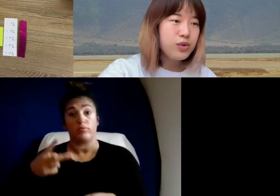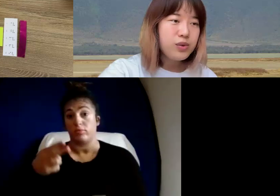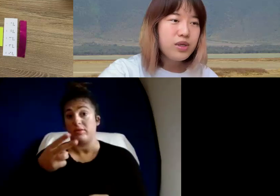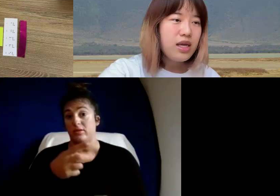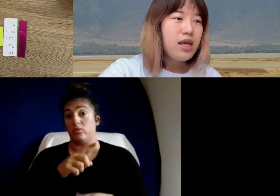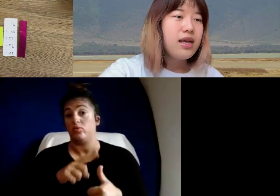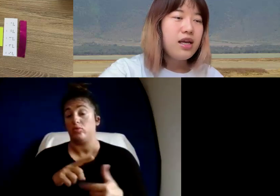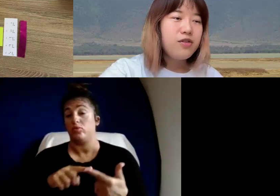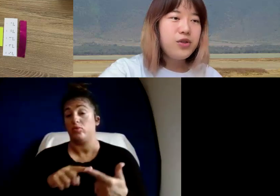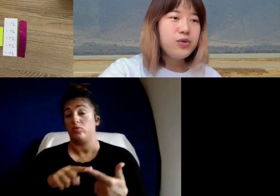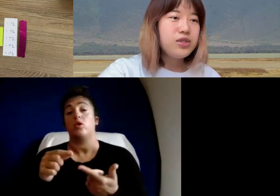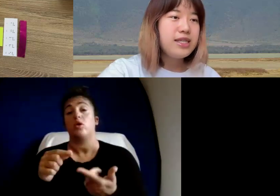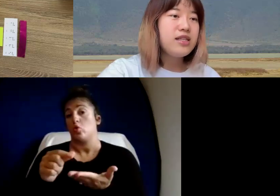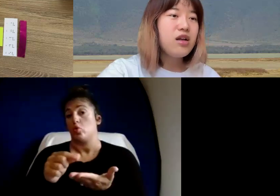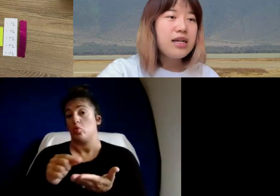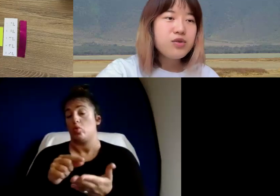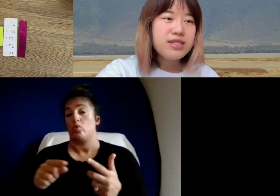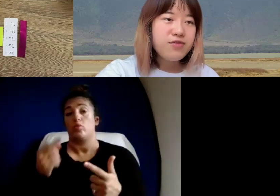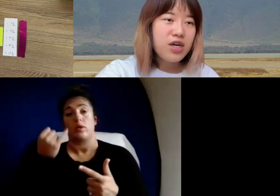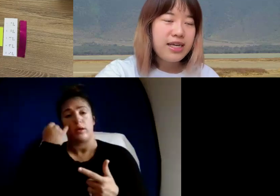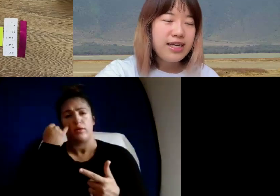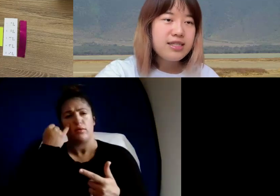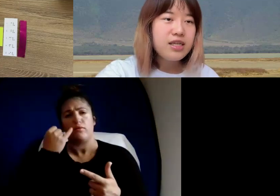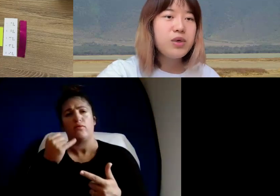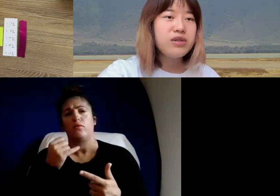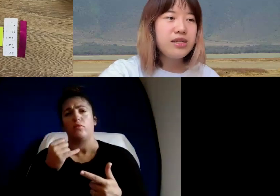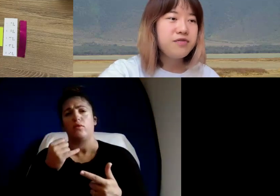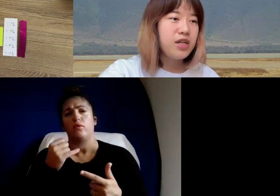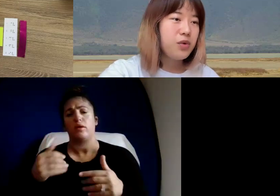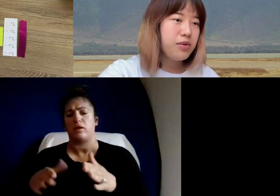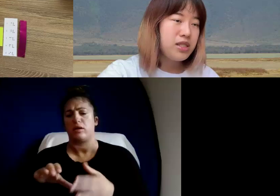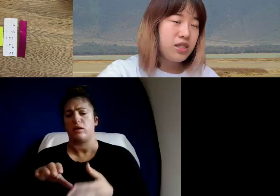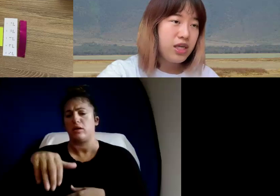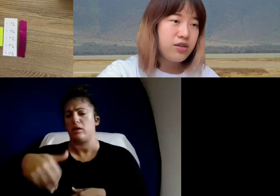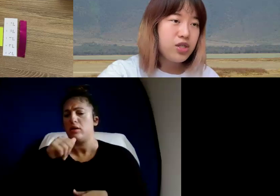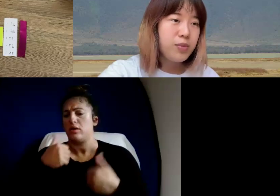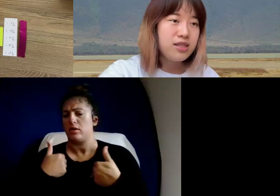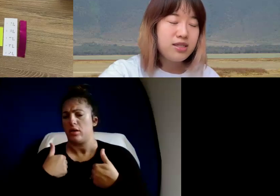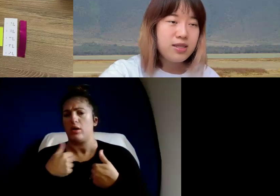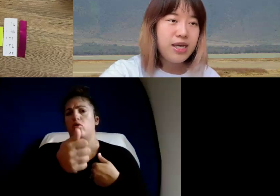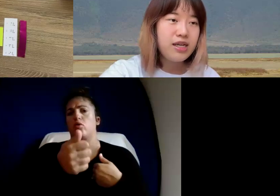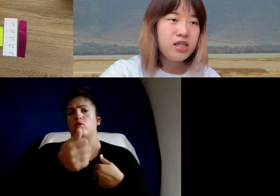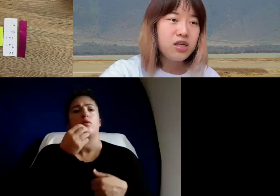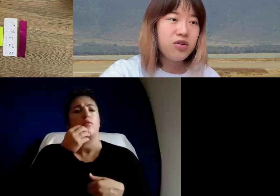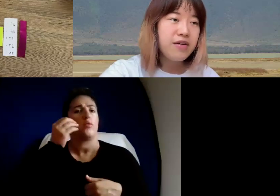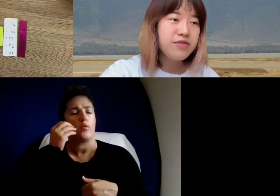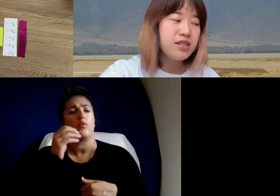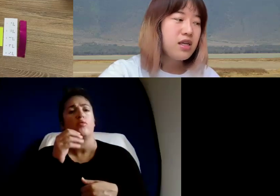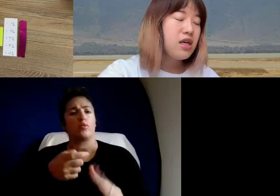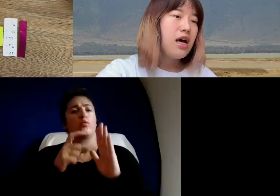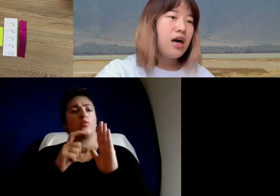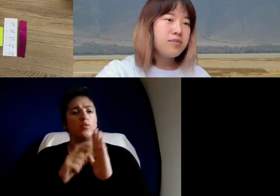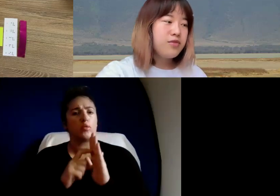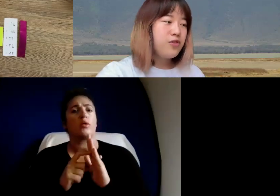and glue. If you did not receive our kit, you will need the following materials to participate in the